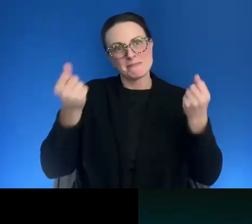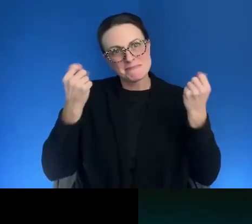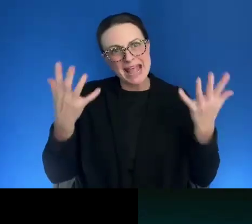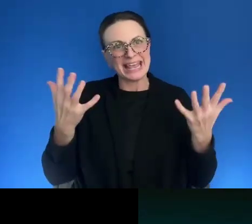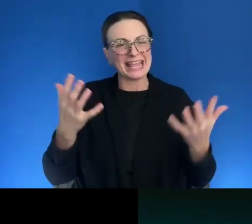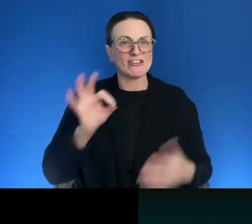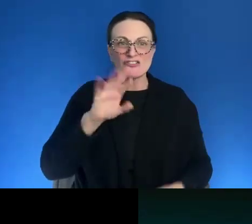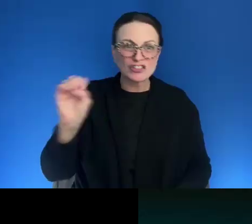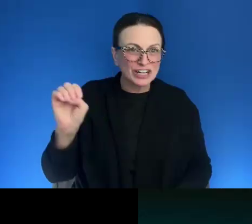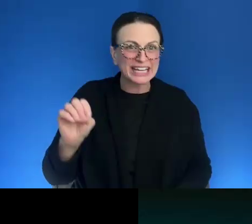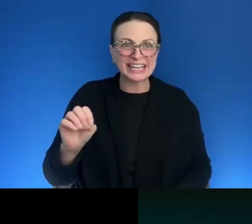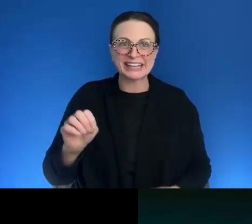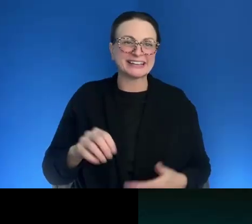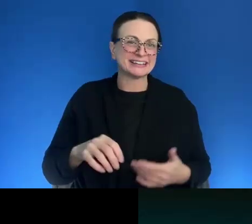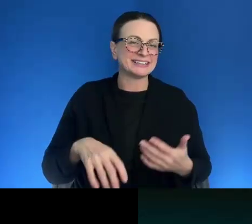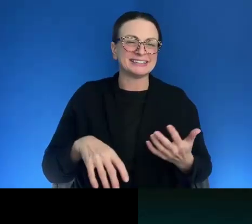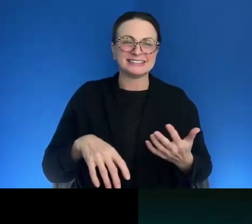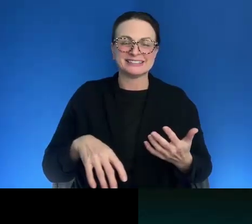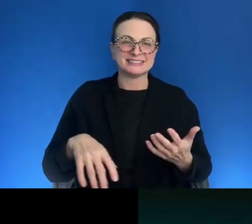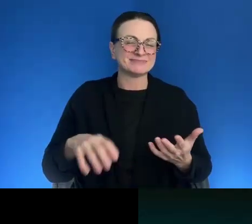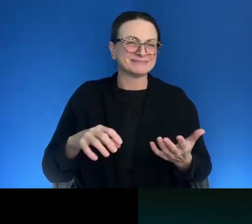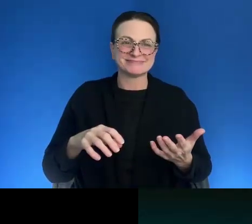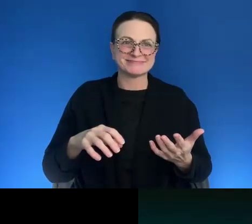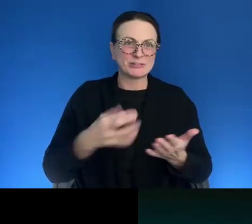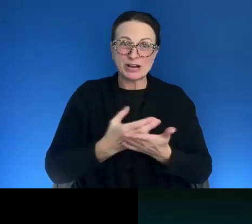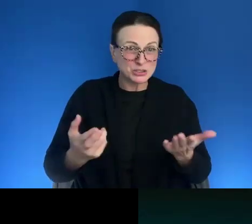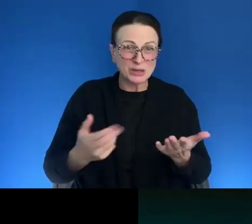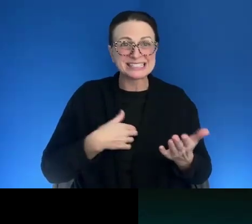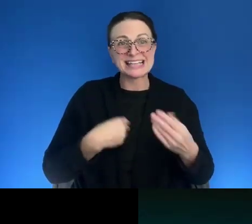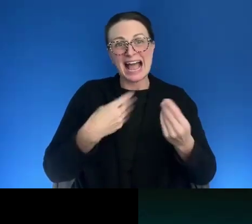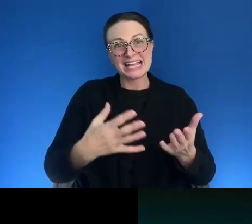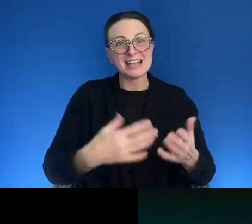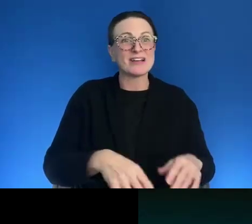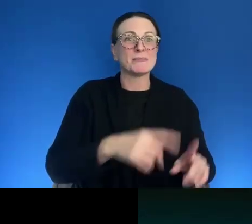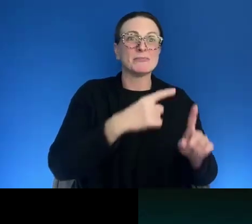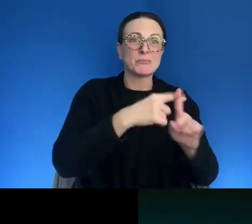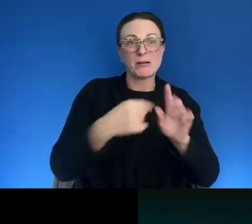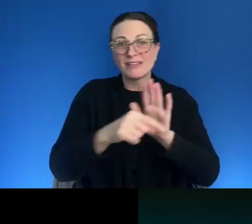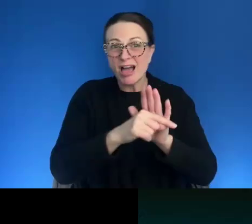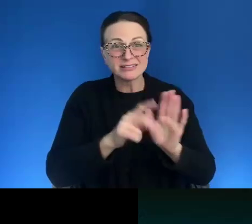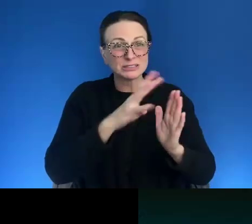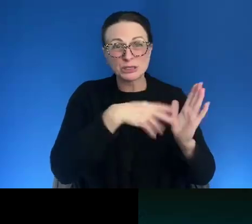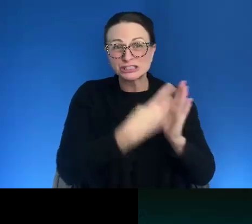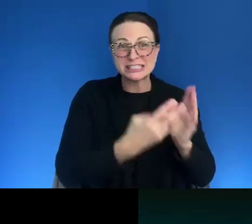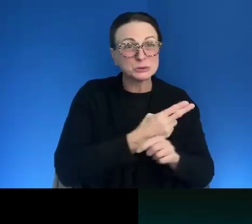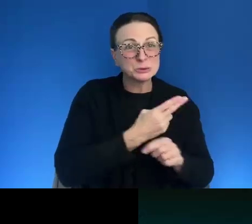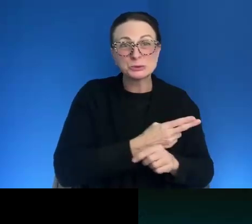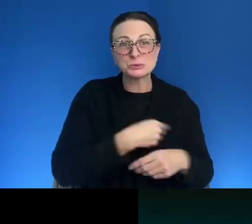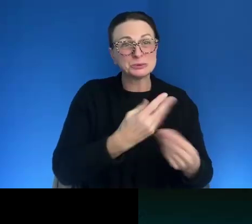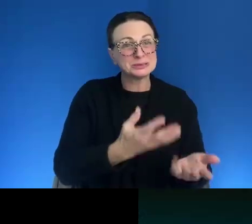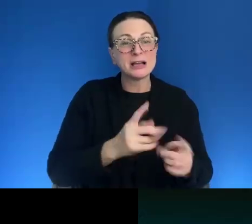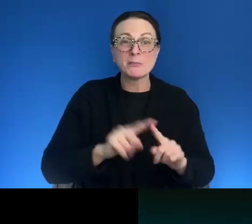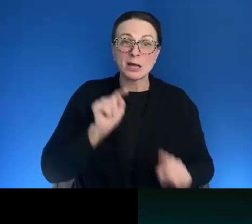resources, SBDC. I give my clients a profit and loss spreadsheet to use.